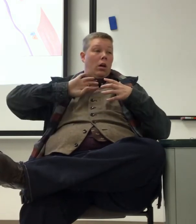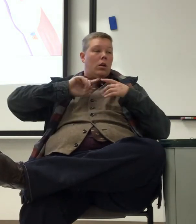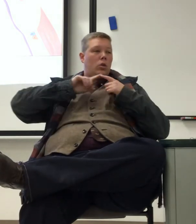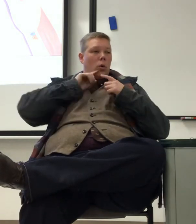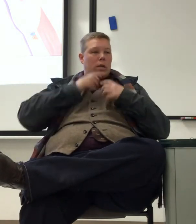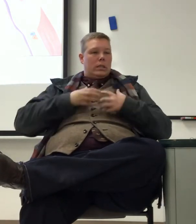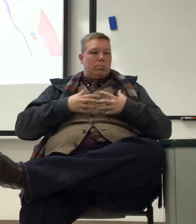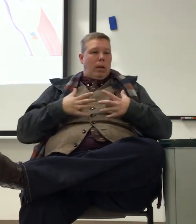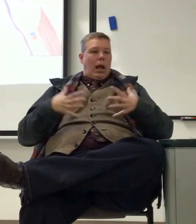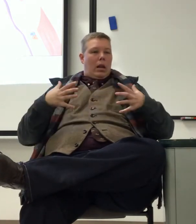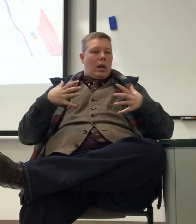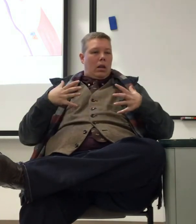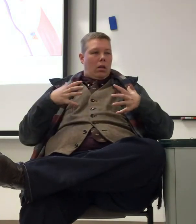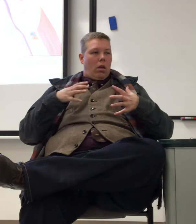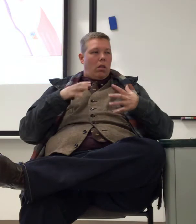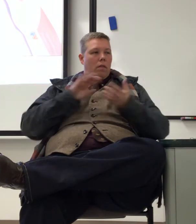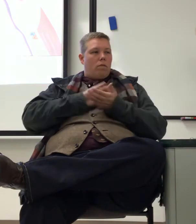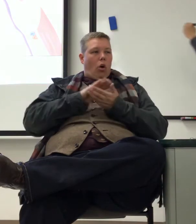volume.